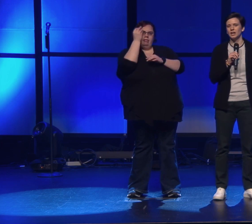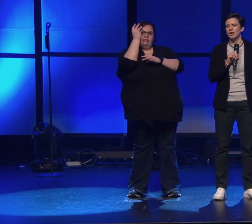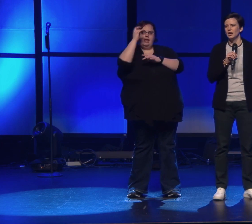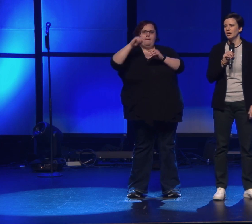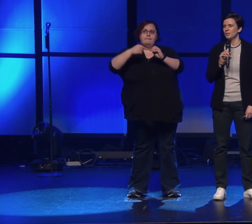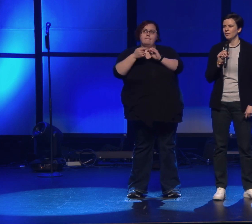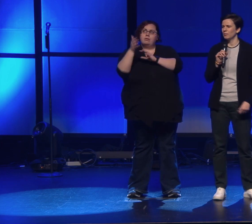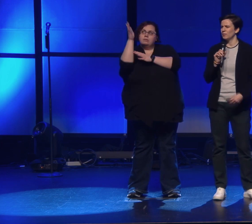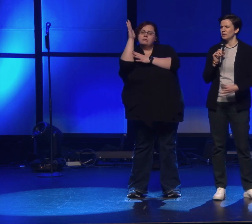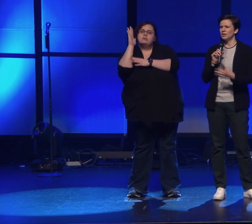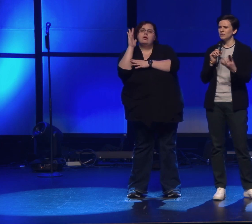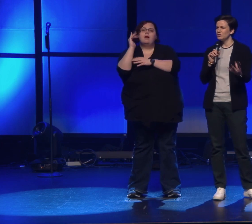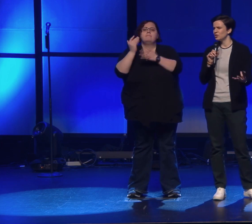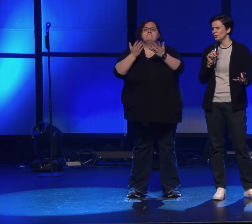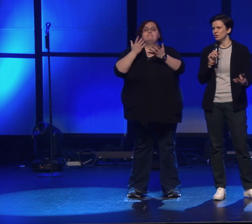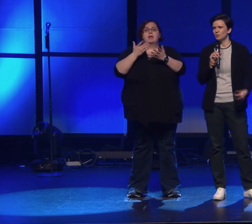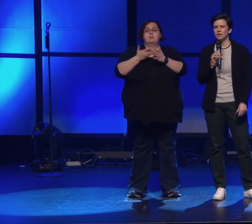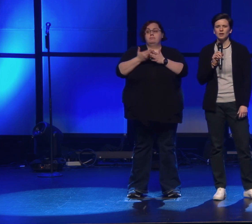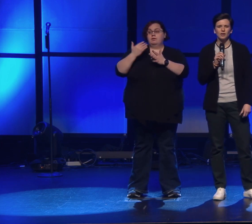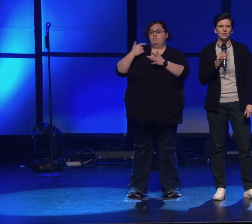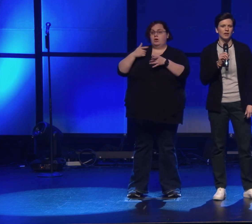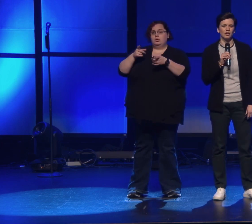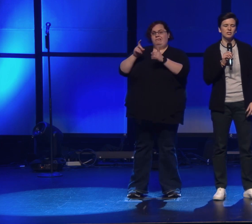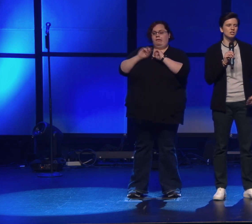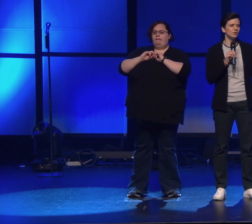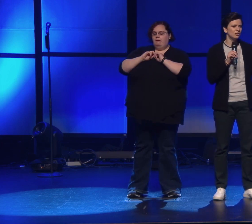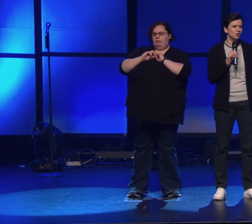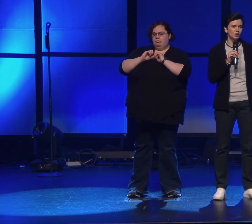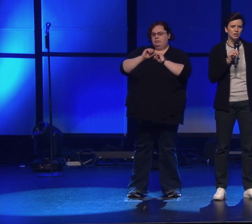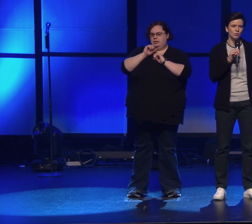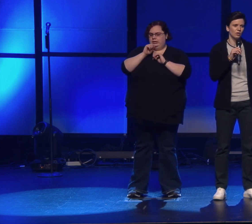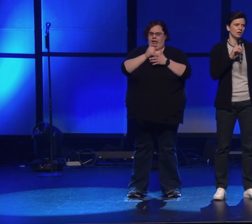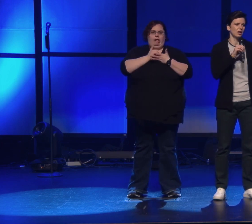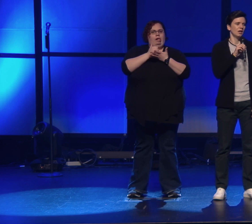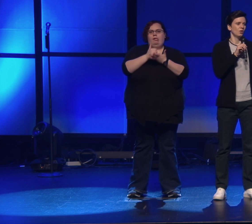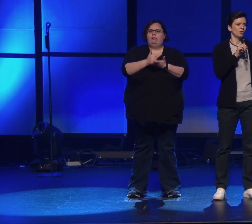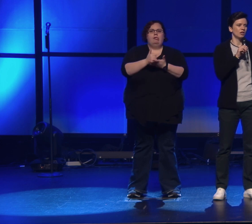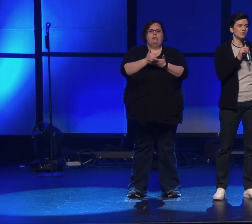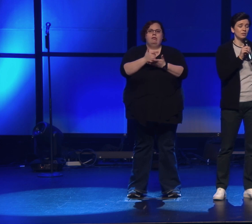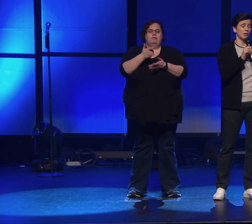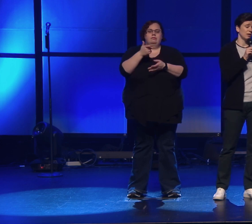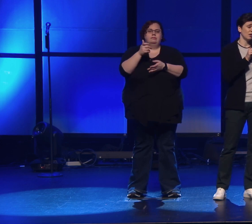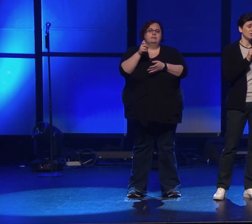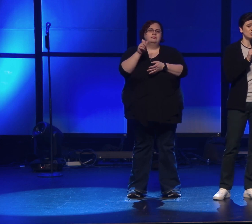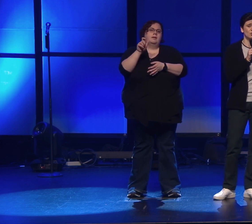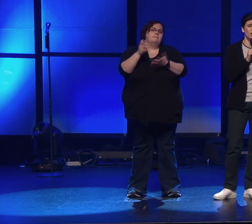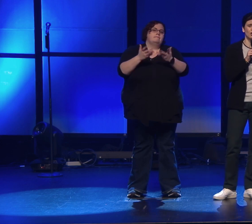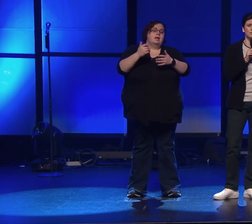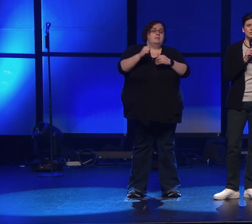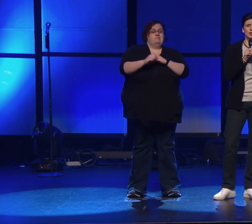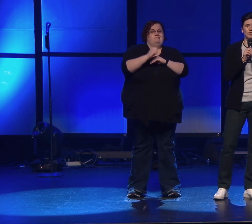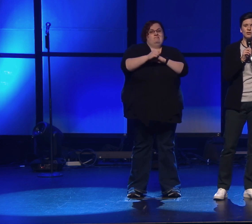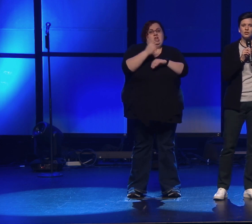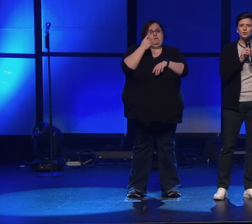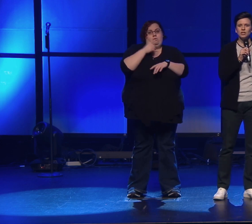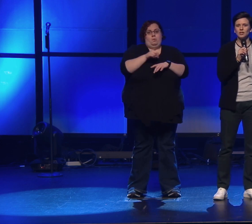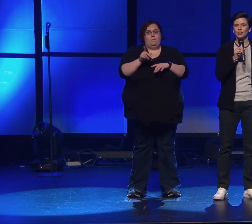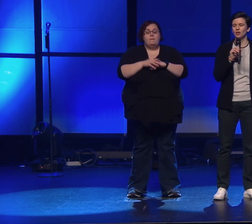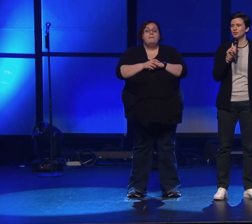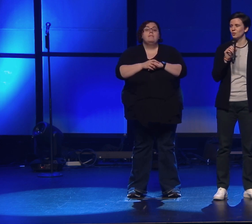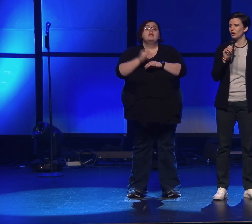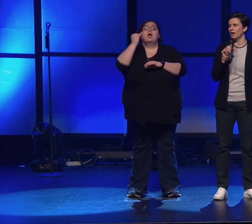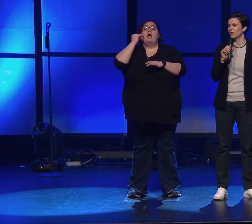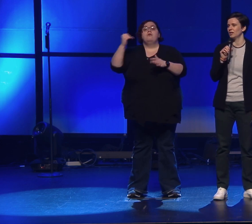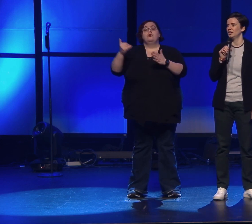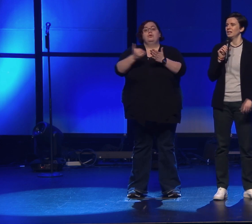about God that were maybe given to you when you were younger that aren't serving you anymore, or even maybe caused you harm. So if you're new